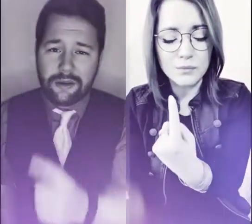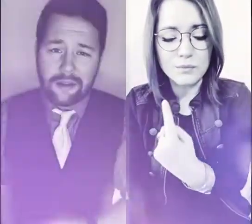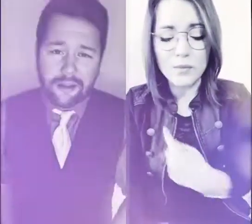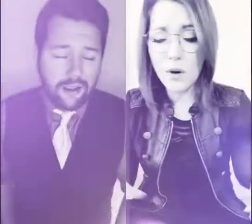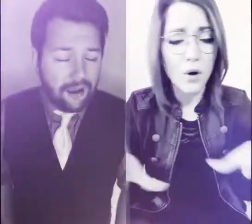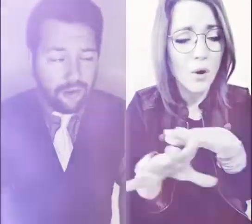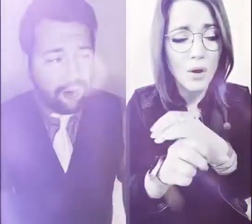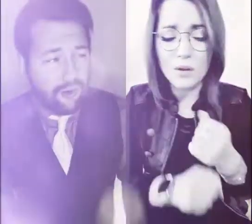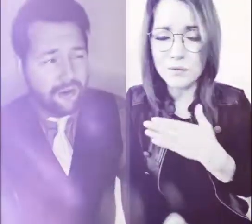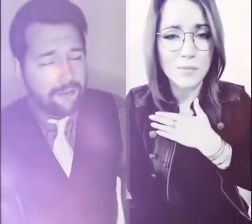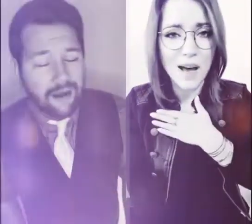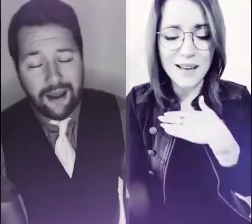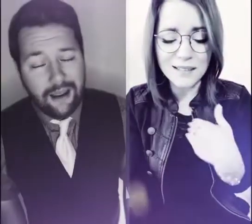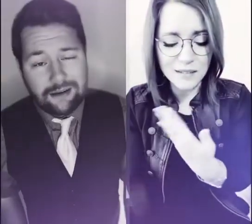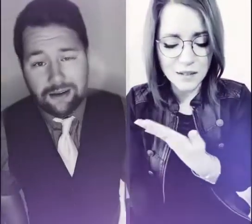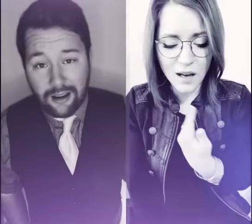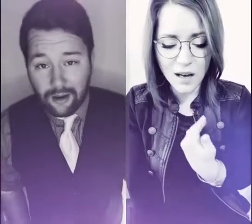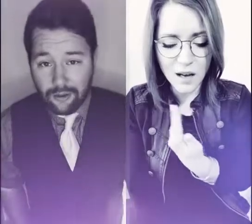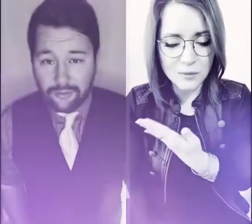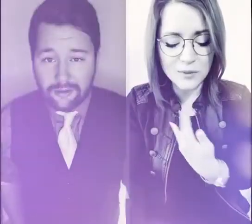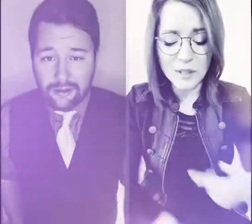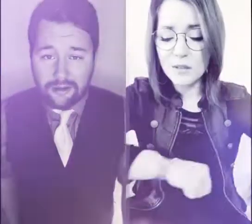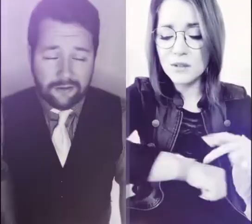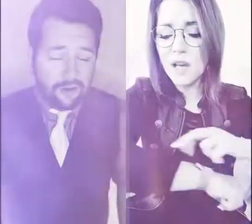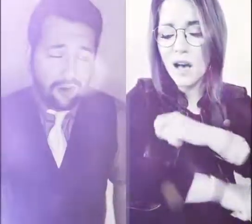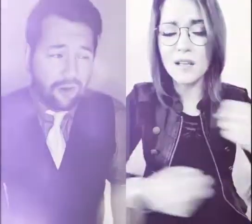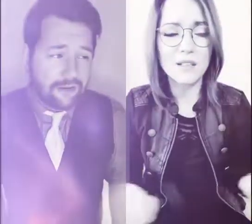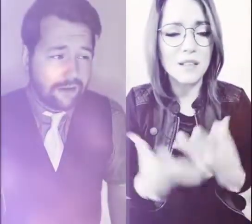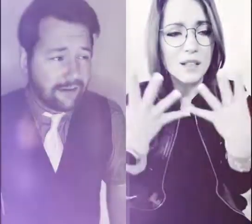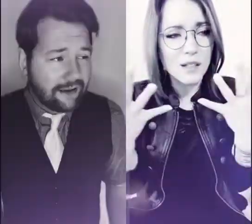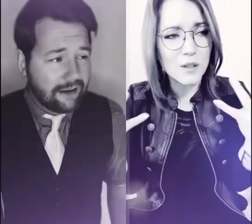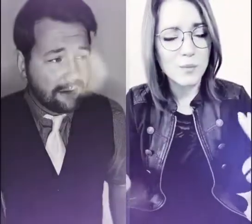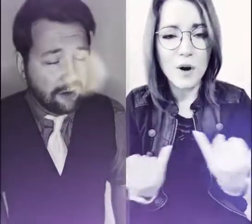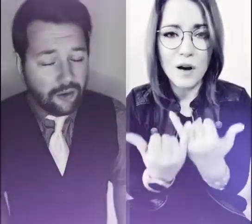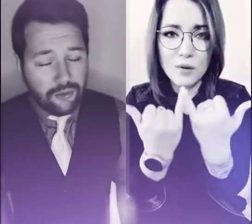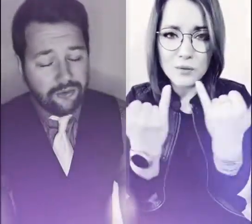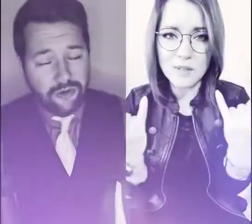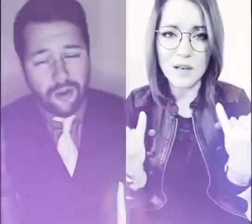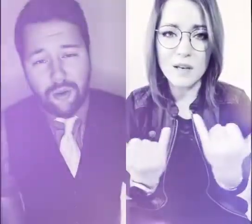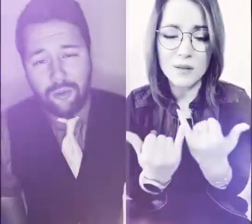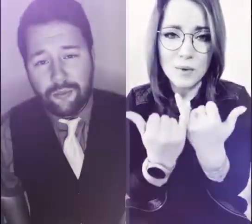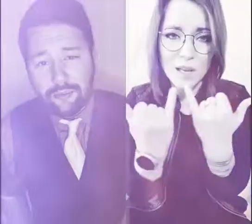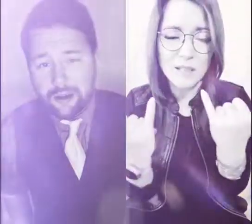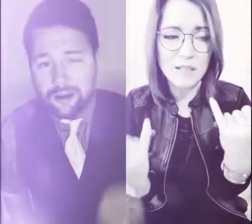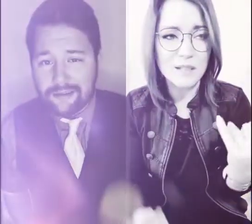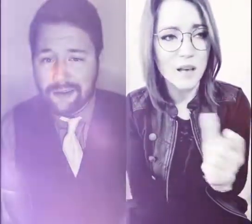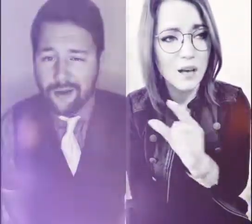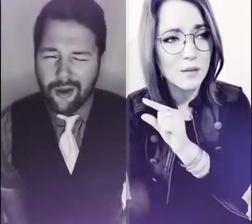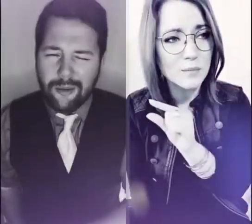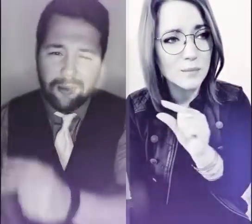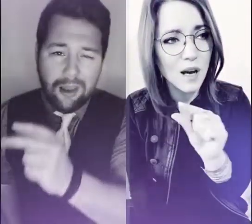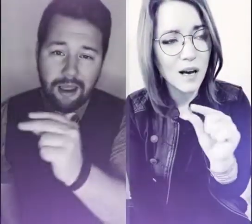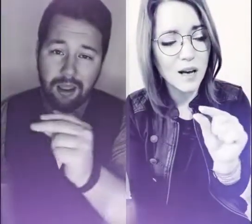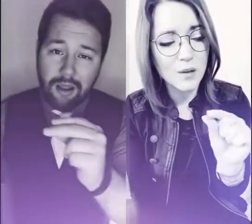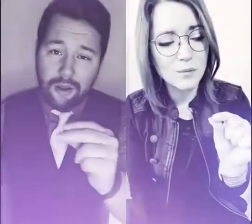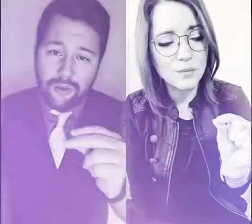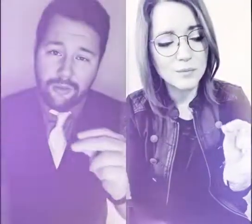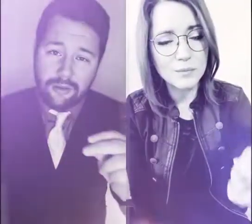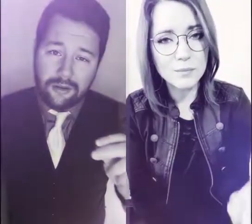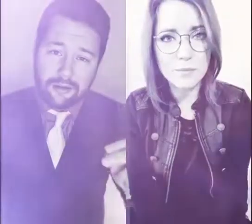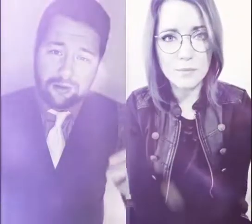All of my doubt suddenly goes away somehow